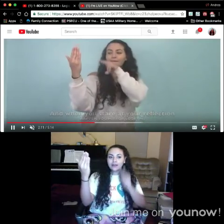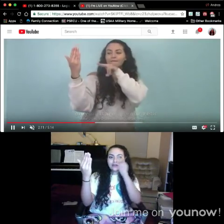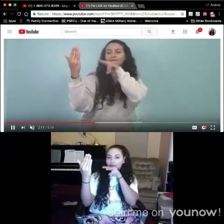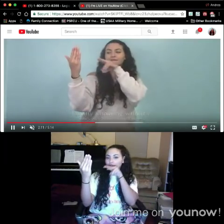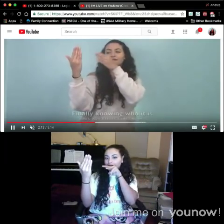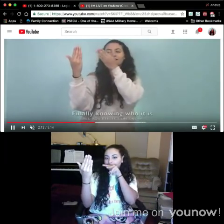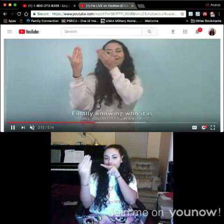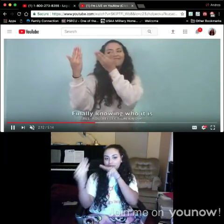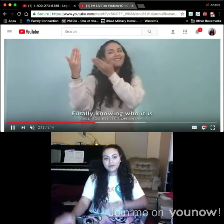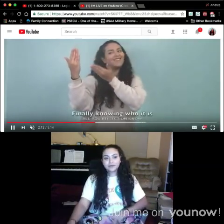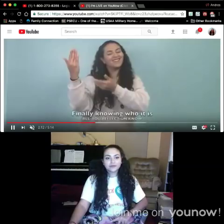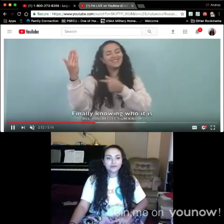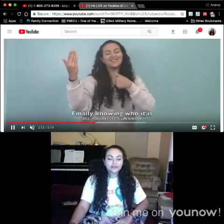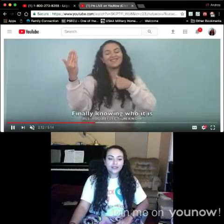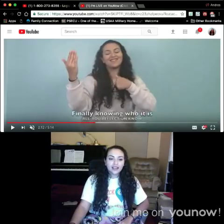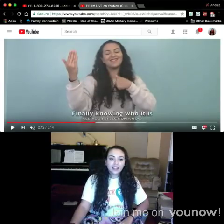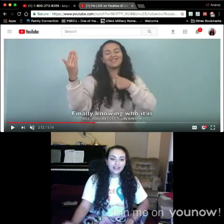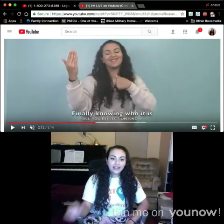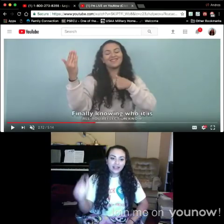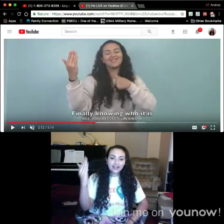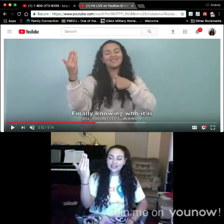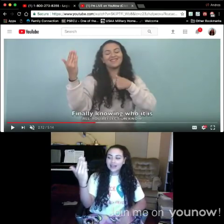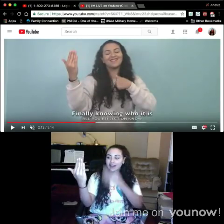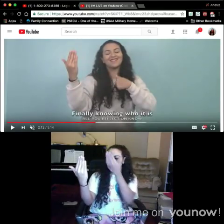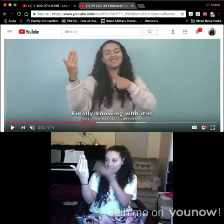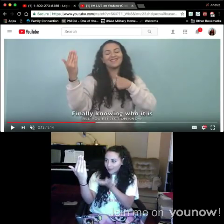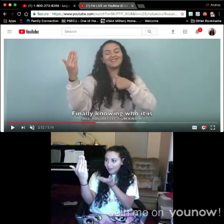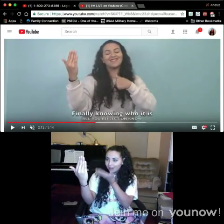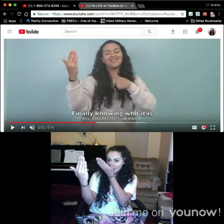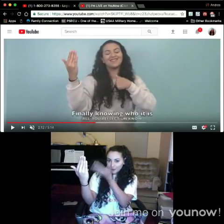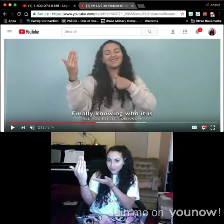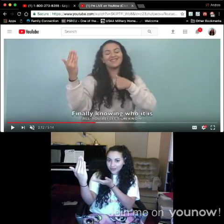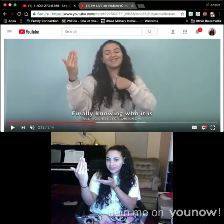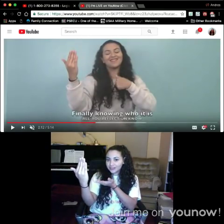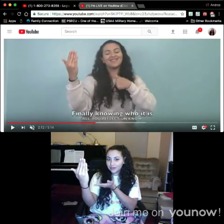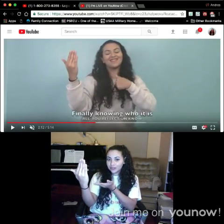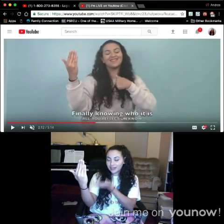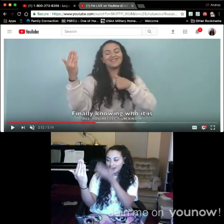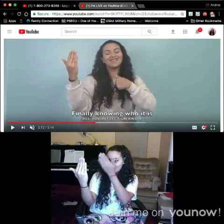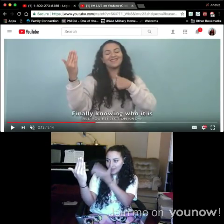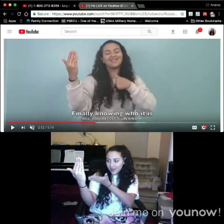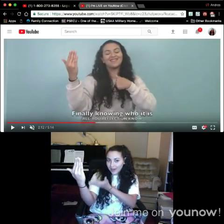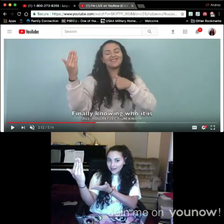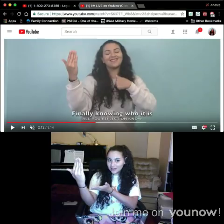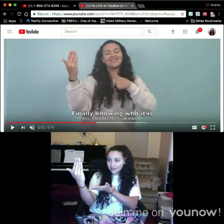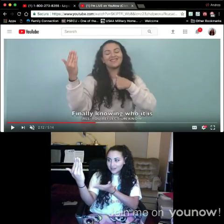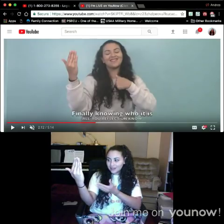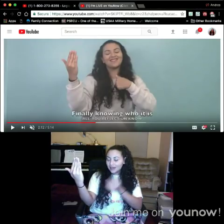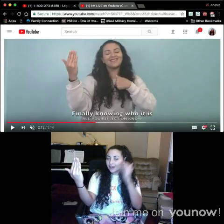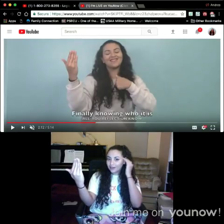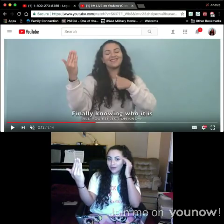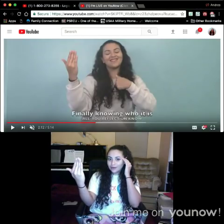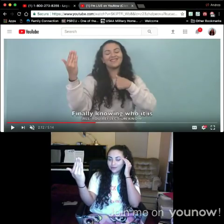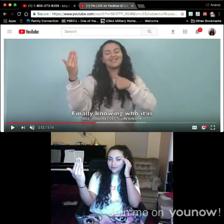Mirror, looking into. And then I sign like all of that, like the reflection that I'm looking at, that